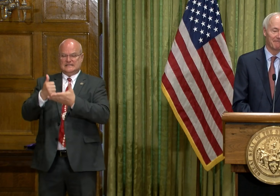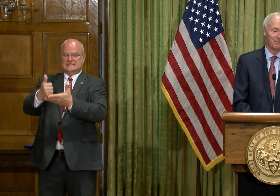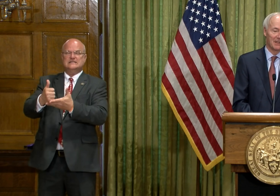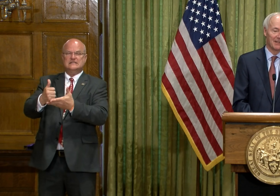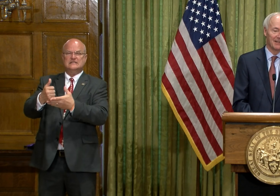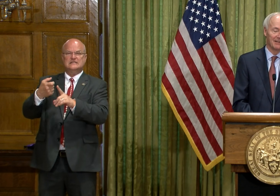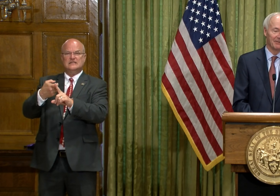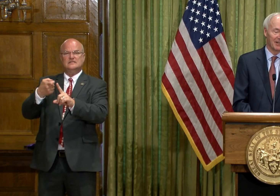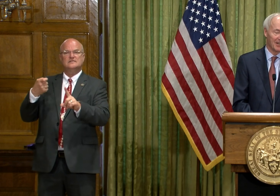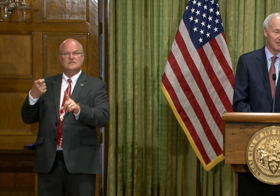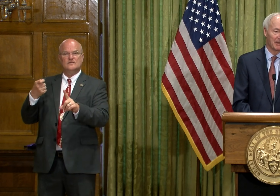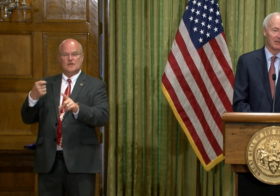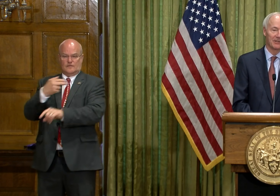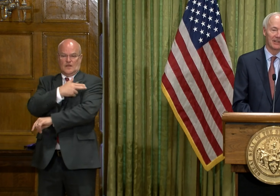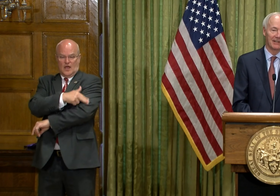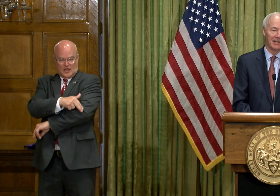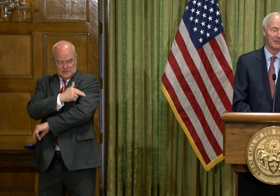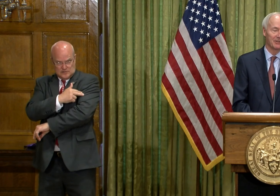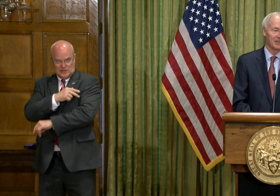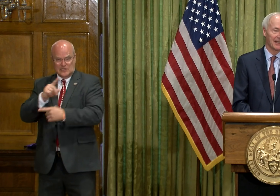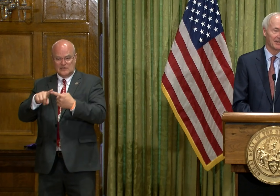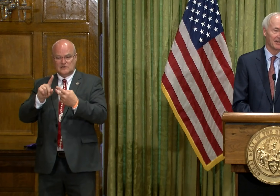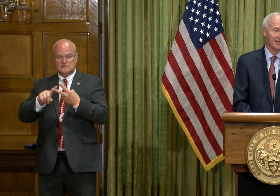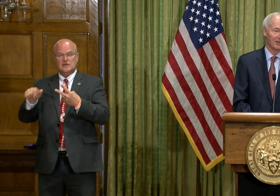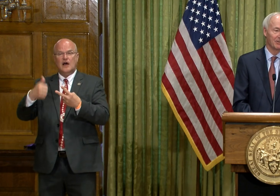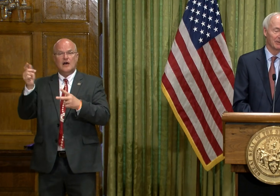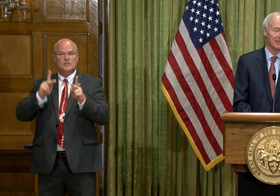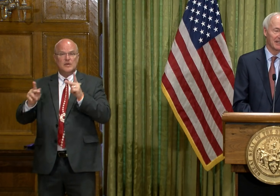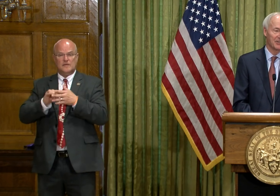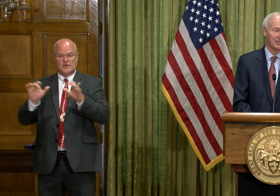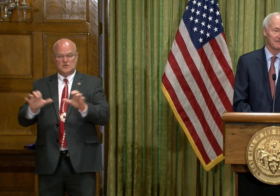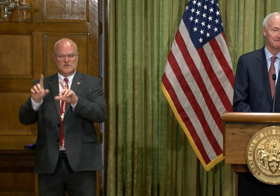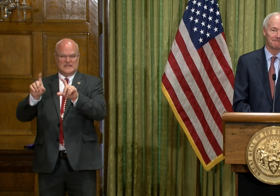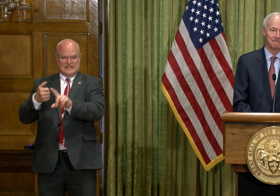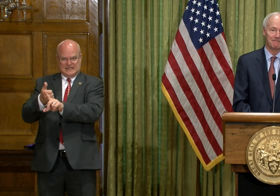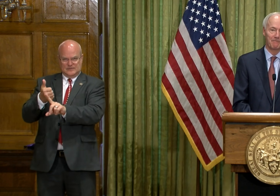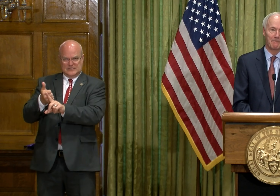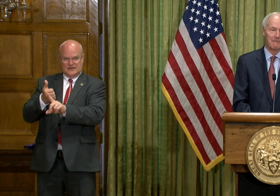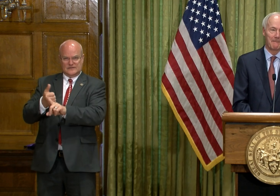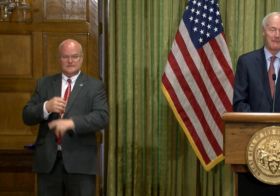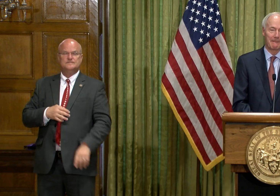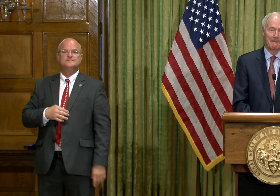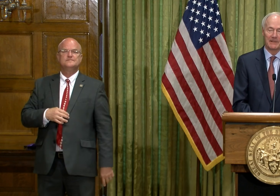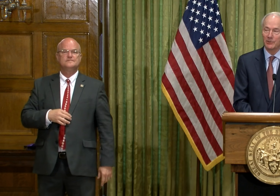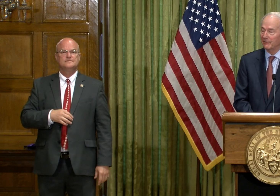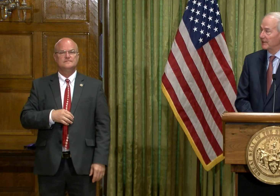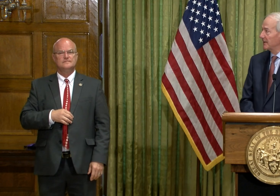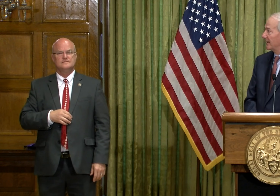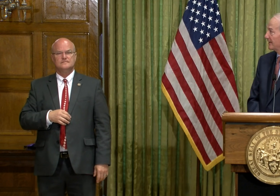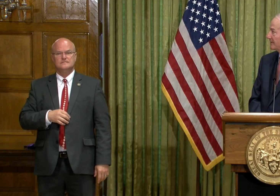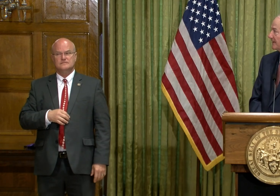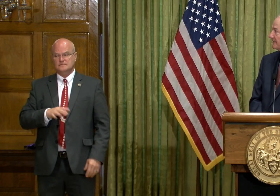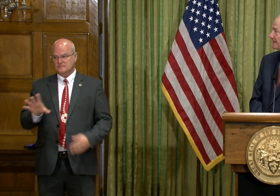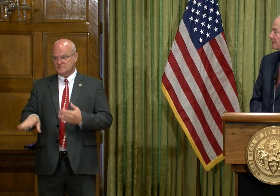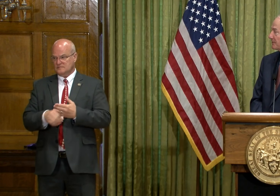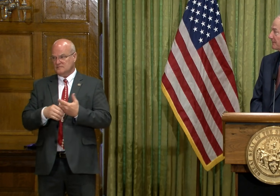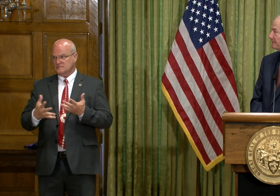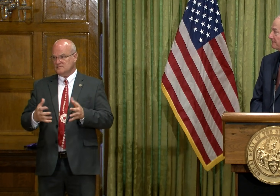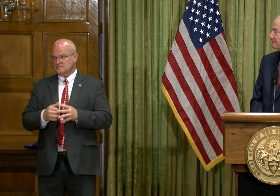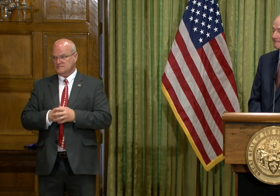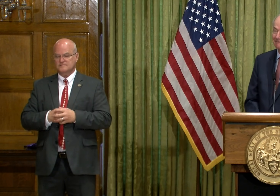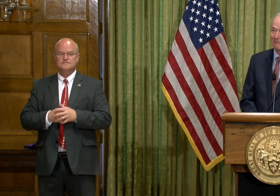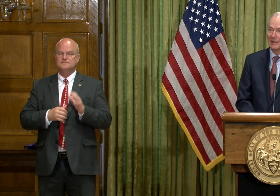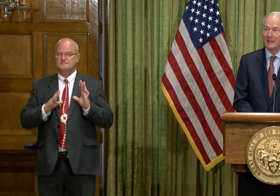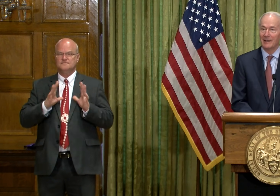of the hospitals and others that are doing the testing. Do you have anything to add to that, Dr.